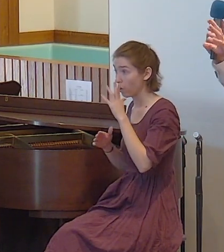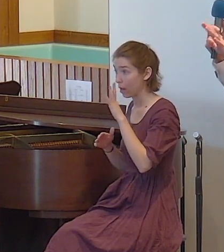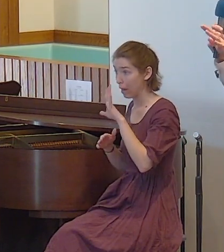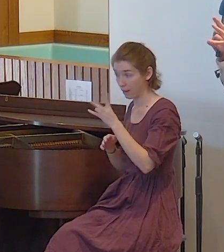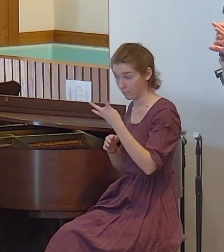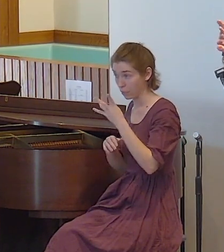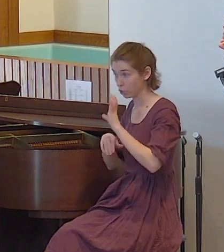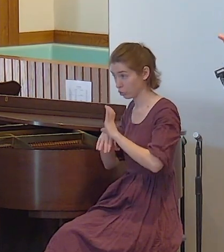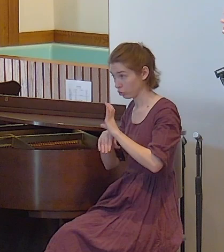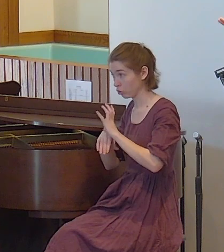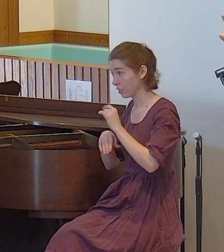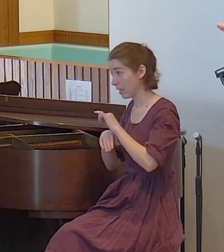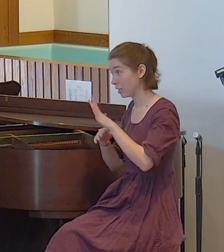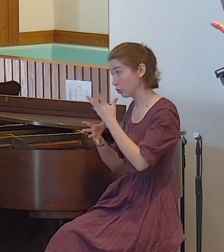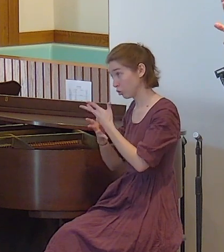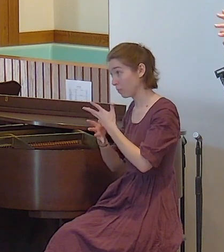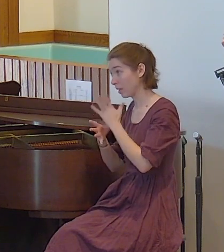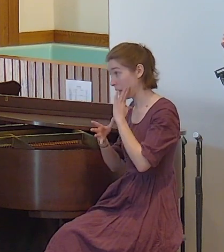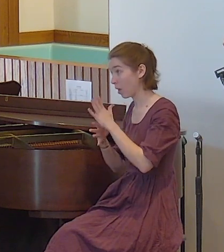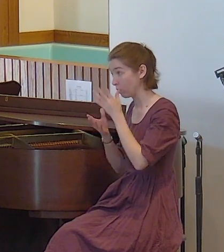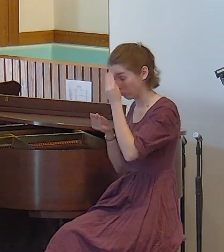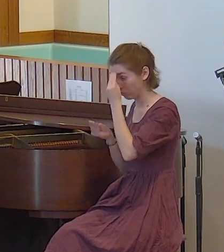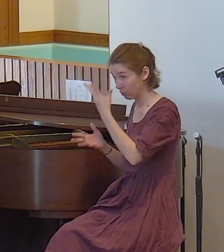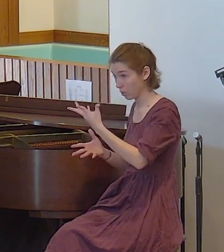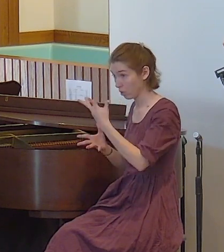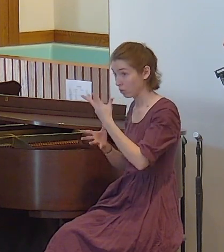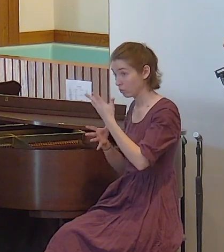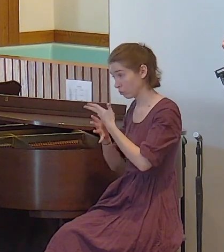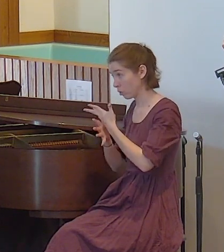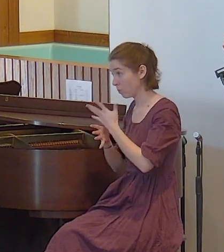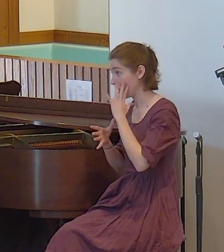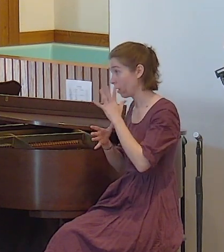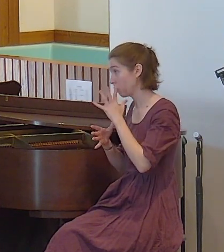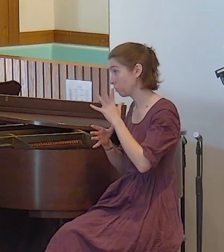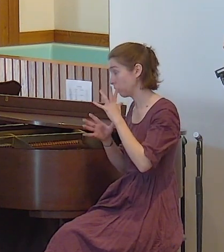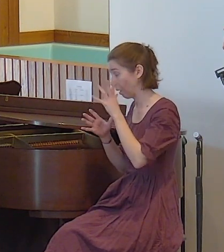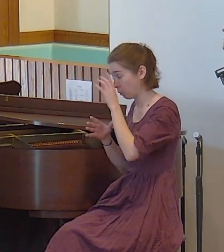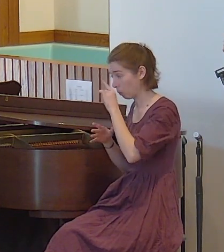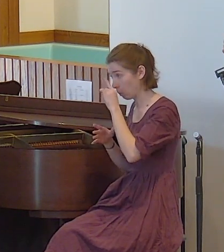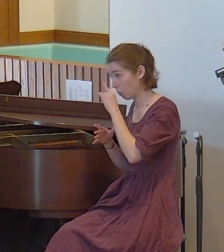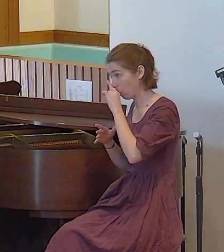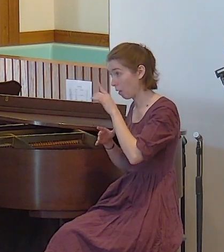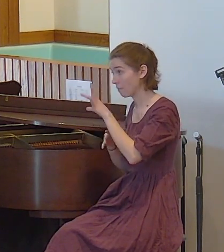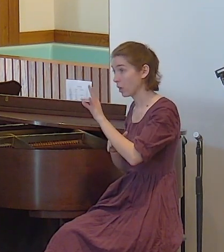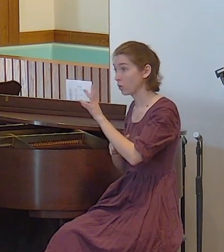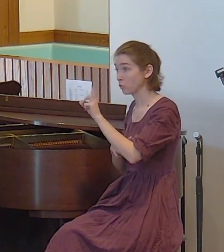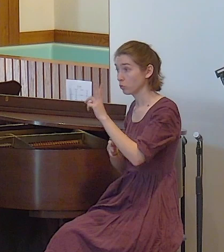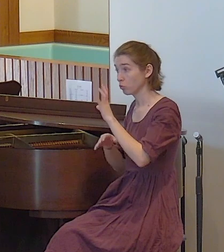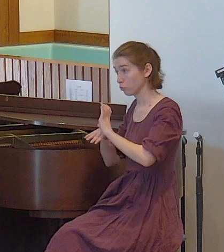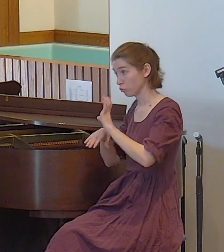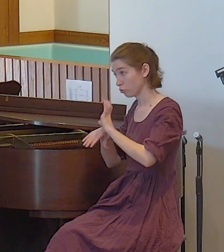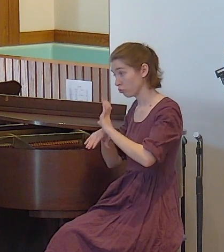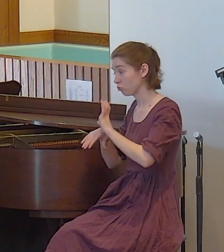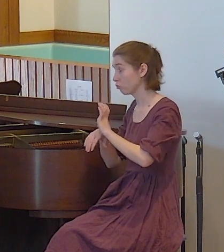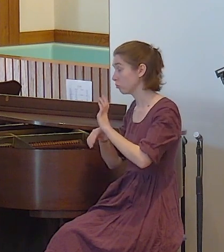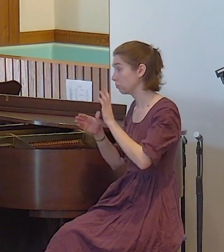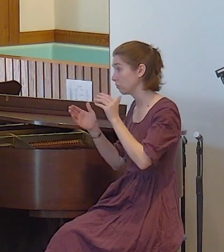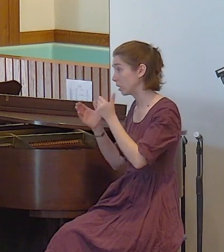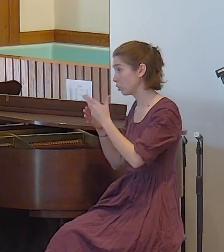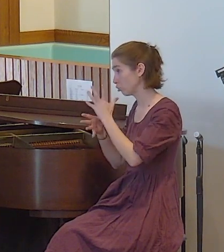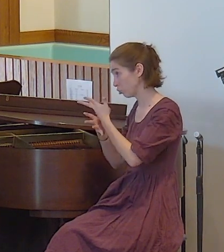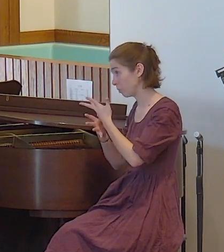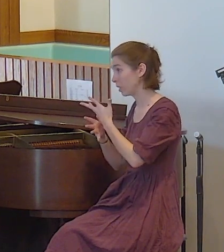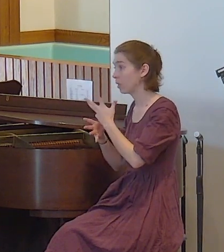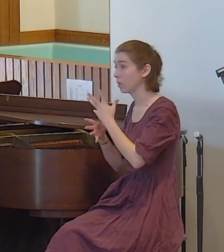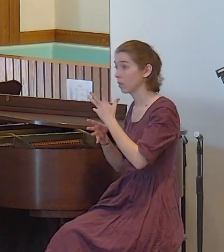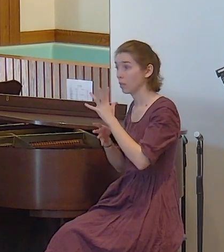churches in Frankfort, Germany, and I'll let you know what they are. And I went home that night, and I Googled them. I found two churches in Frankfort, Germany, and we came back,